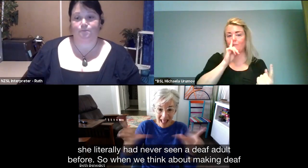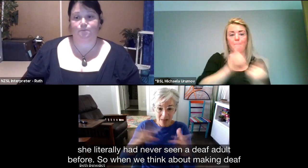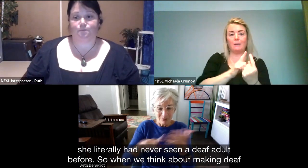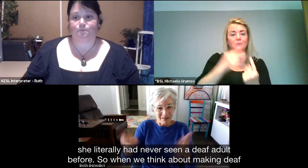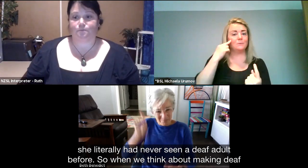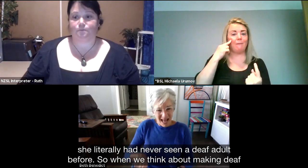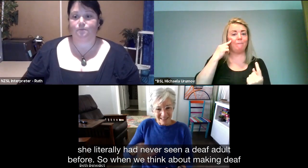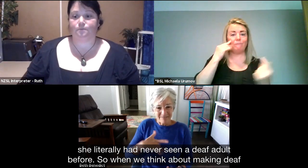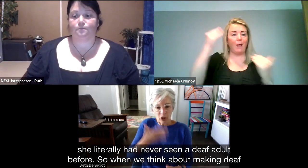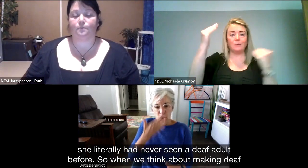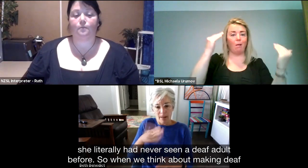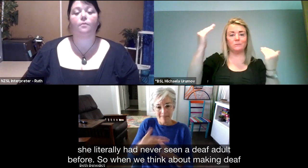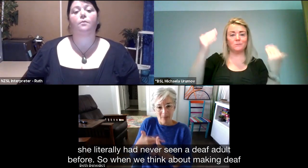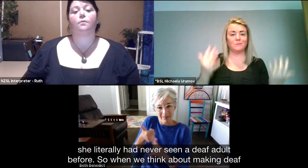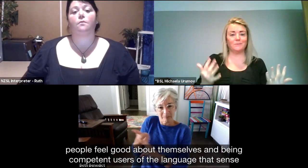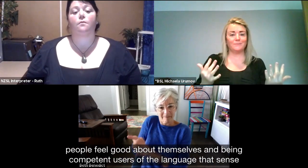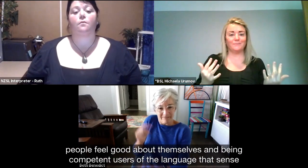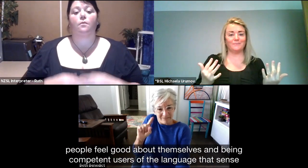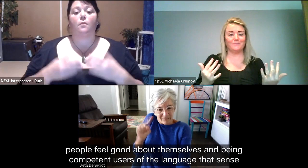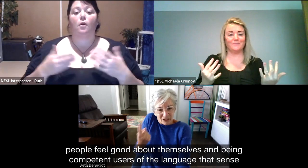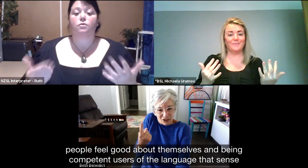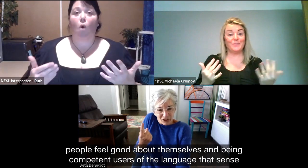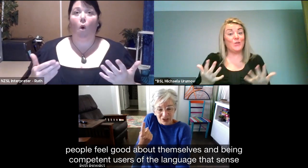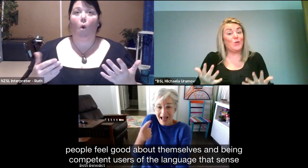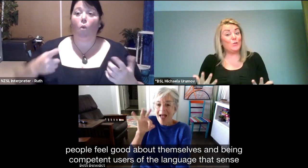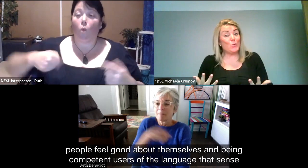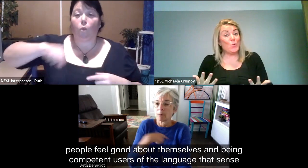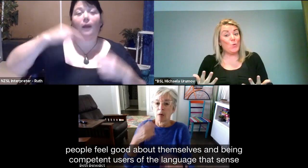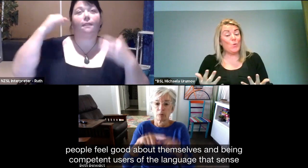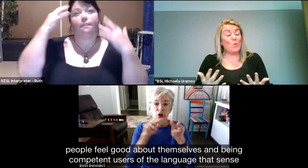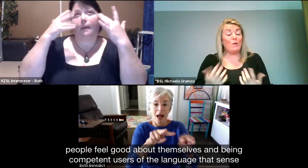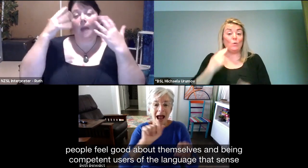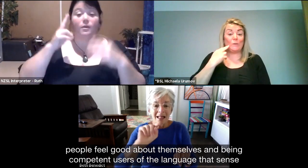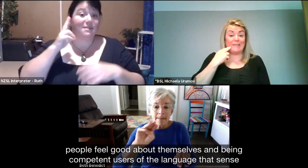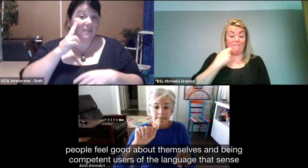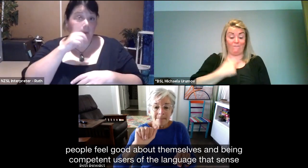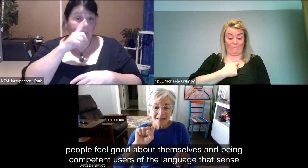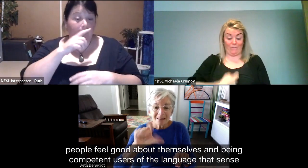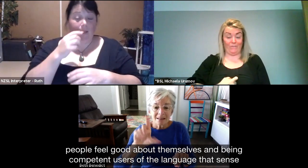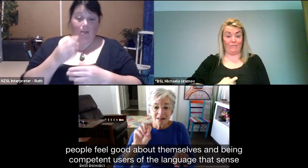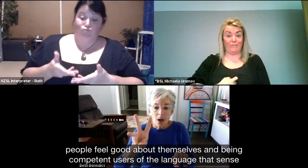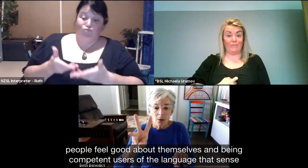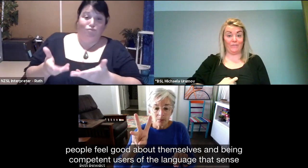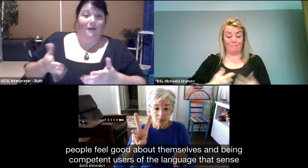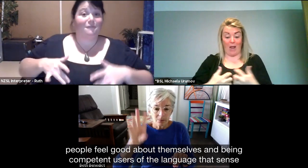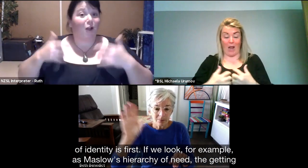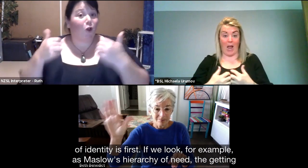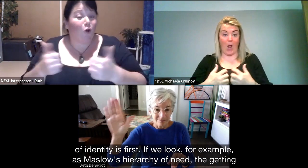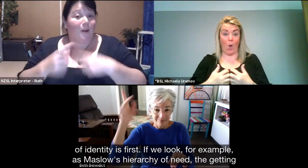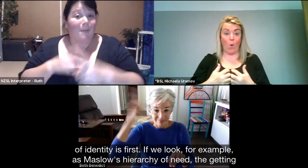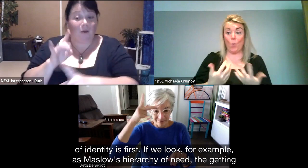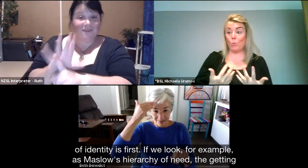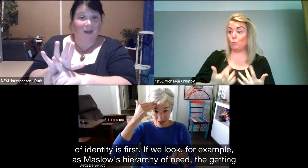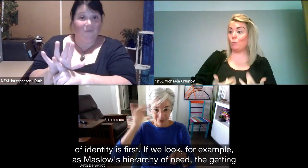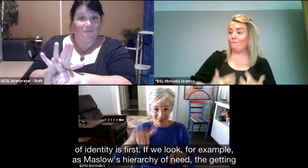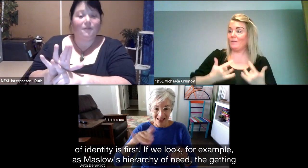So when we think about making deaf people feel good about themselves and being competent users of a language, that sense of